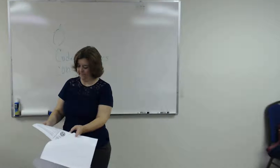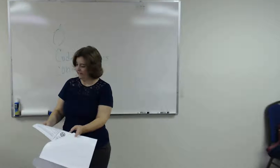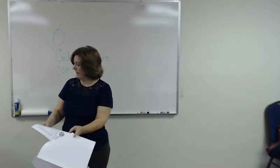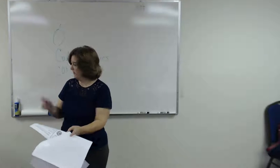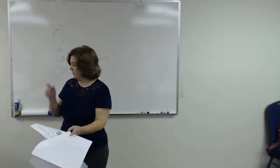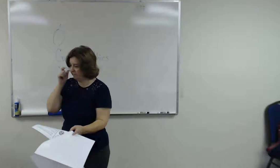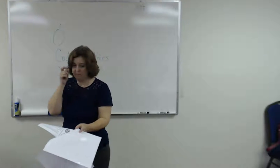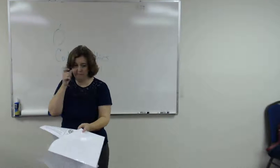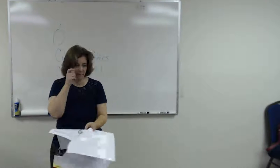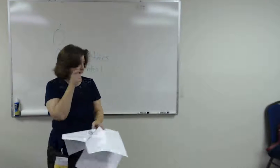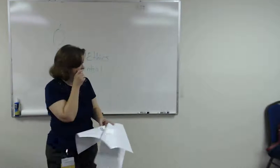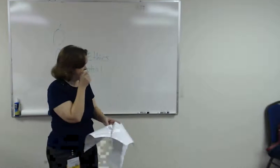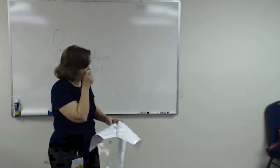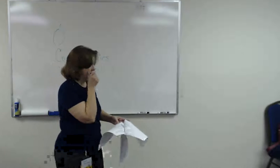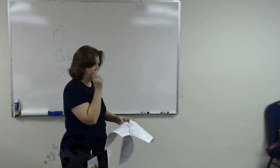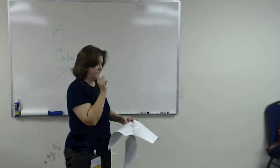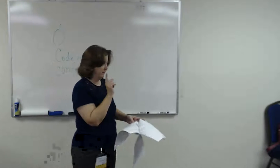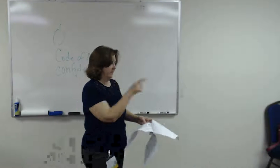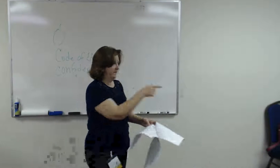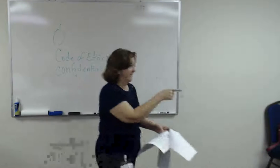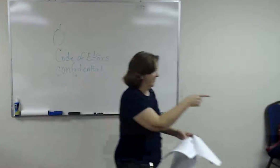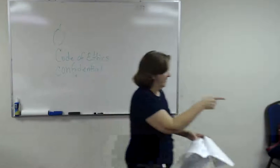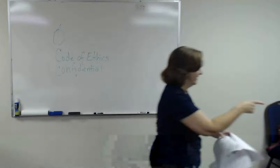I should put my glasses